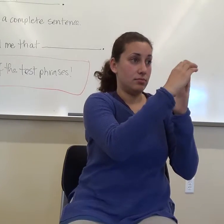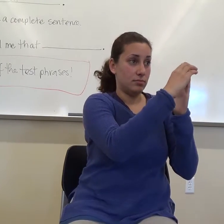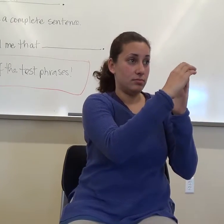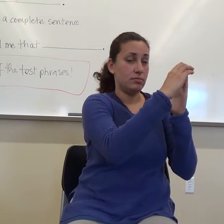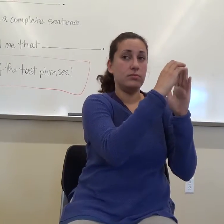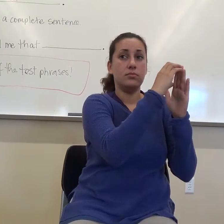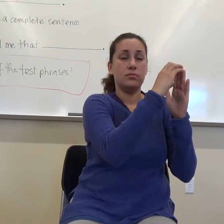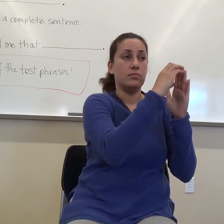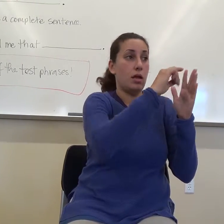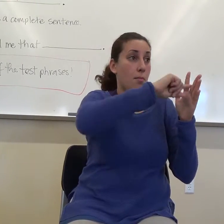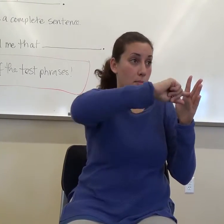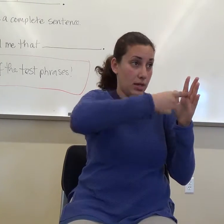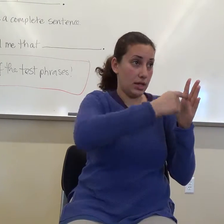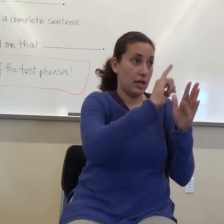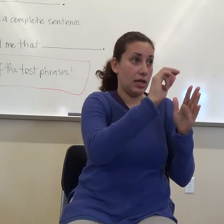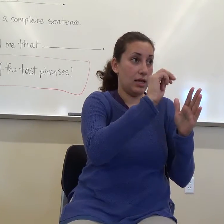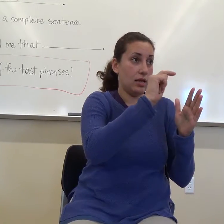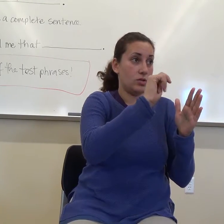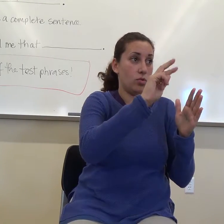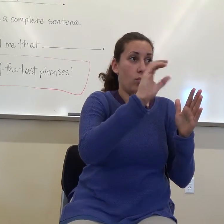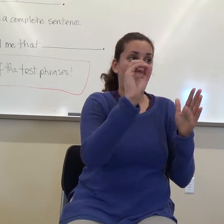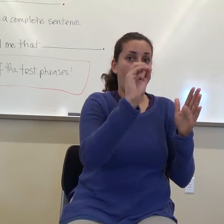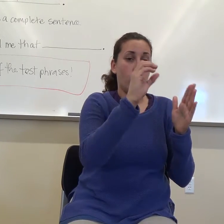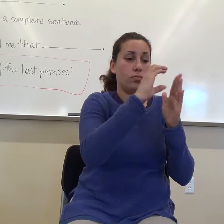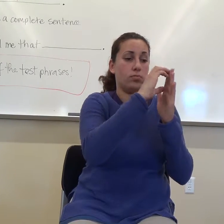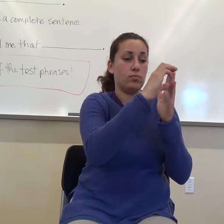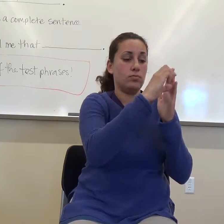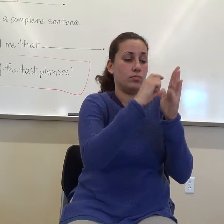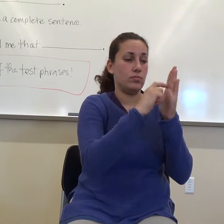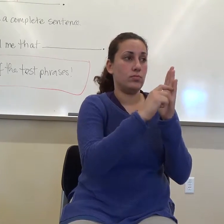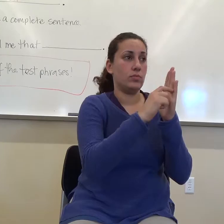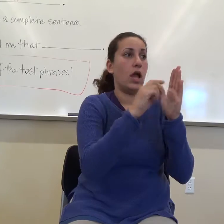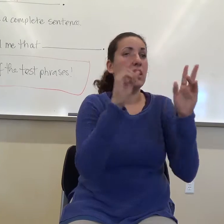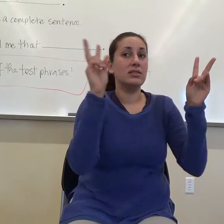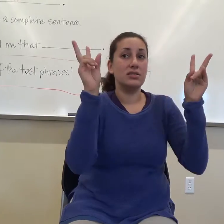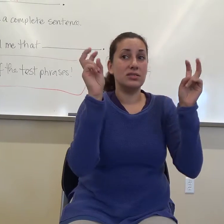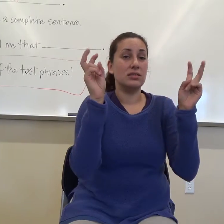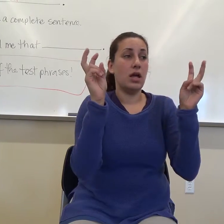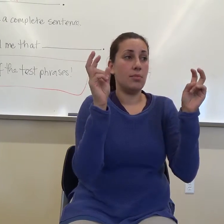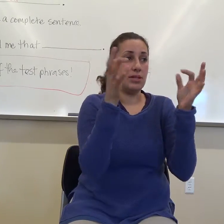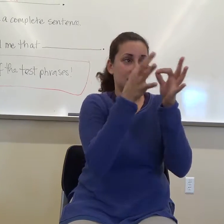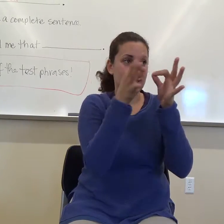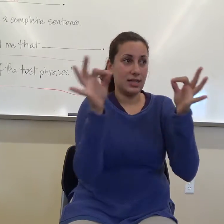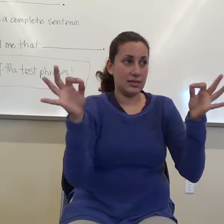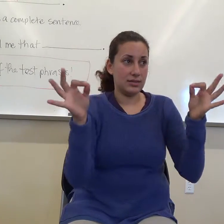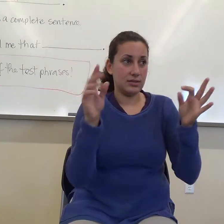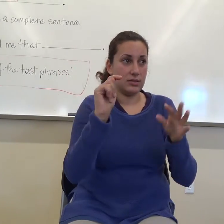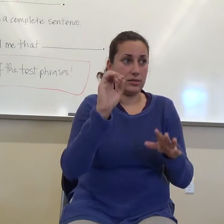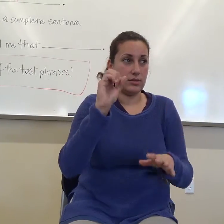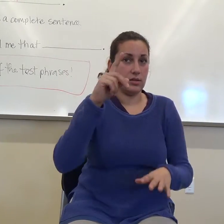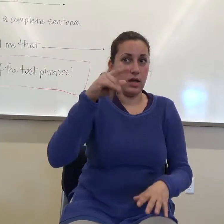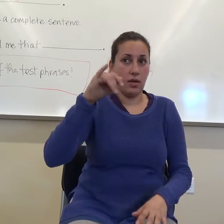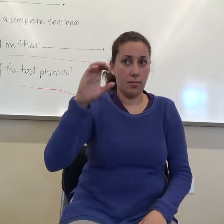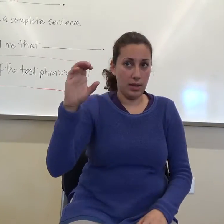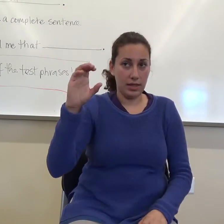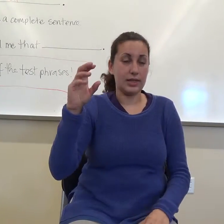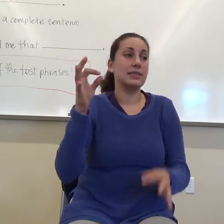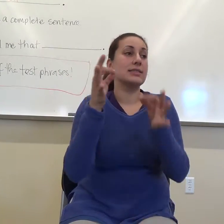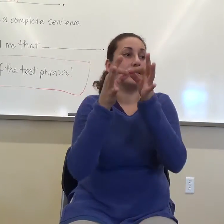okay? Then you have the topic sentence, what's called the topic sentence, which is our next thing on this